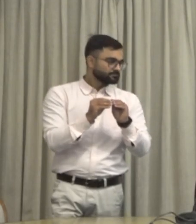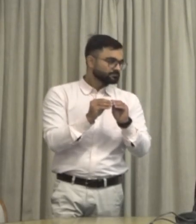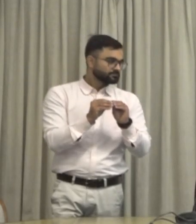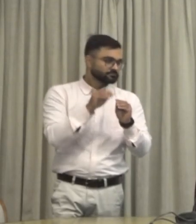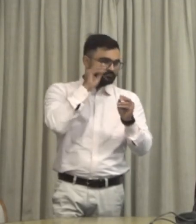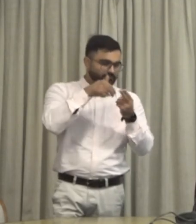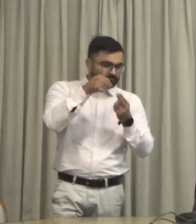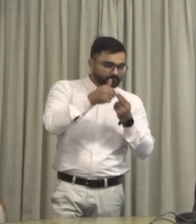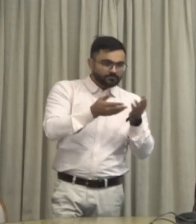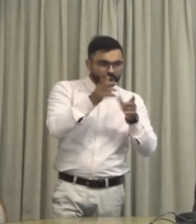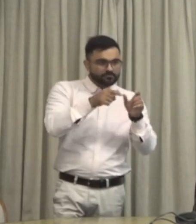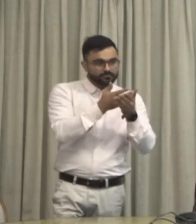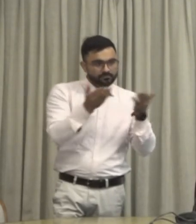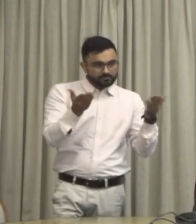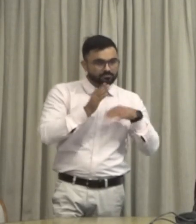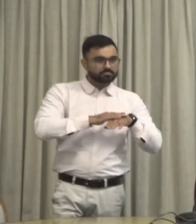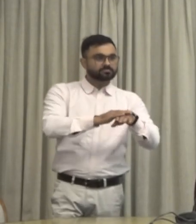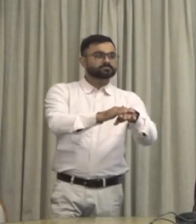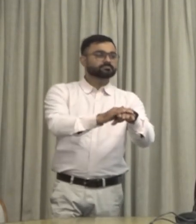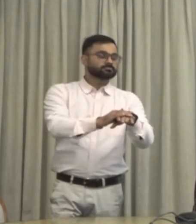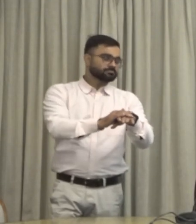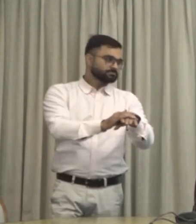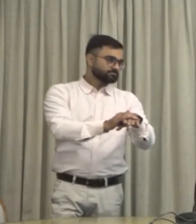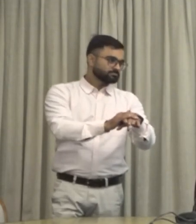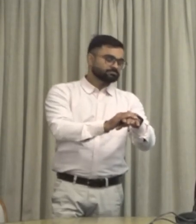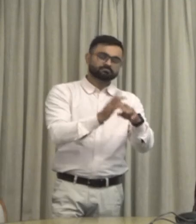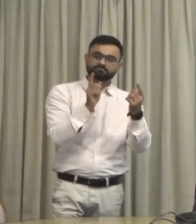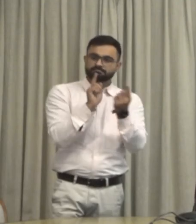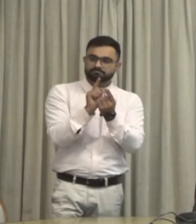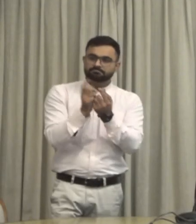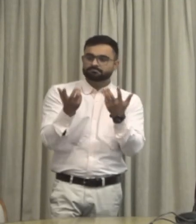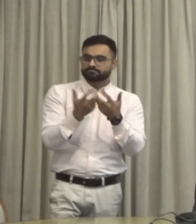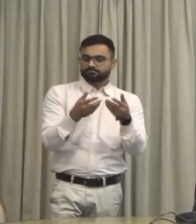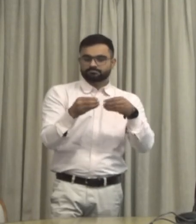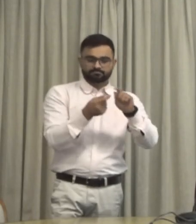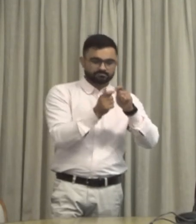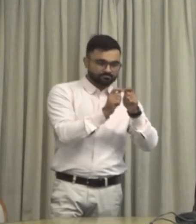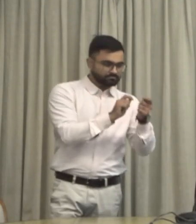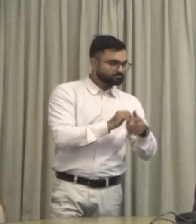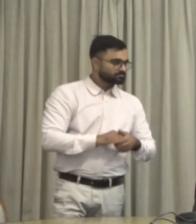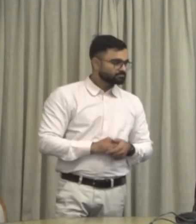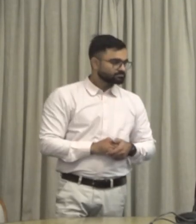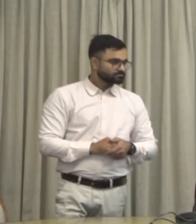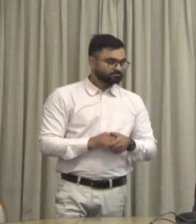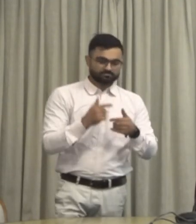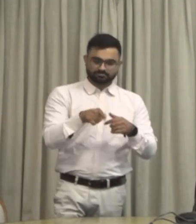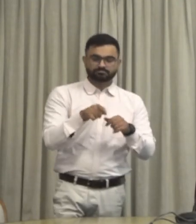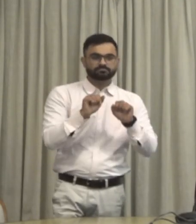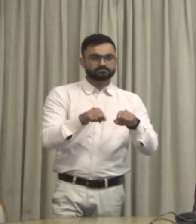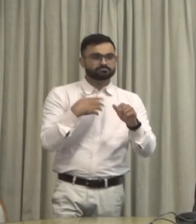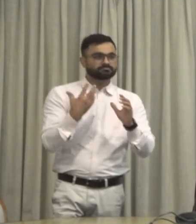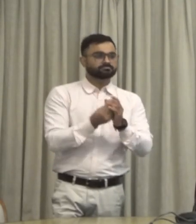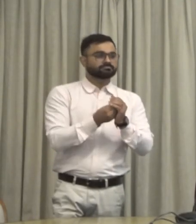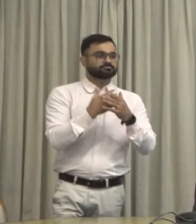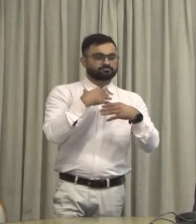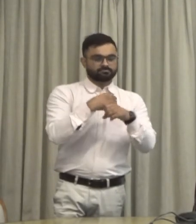will hear more from all of you on your experiences with, interacting with this, implementing this, and from that we can